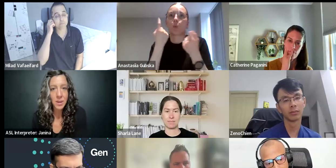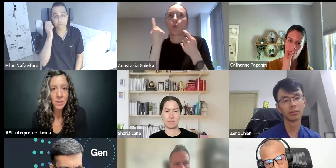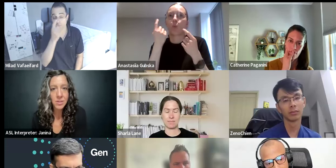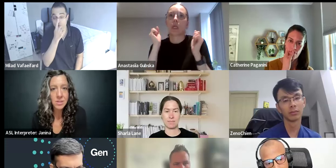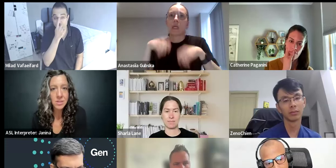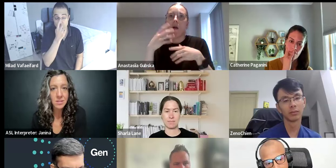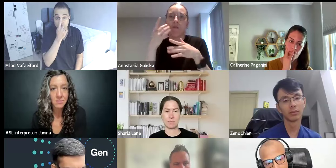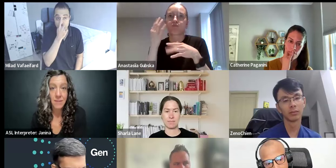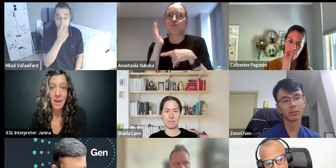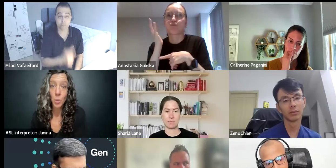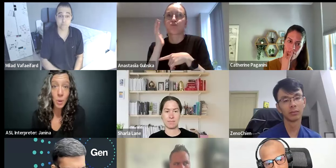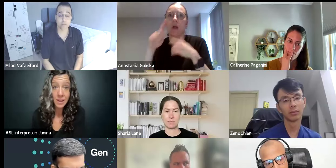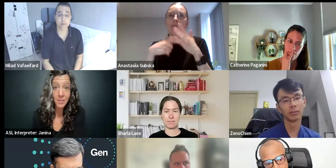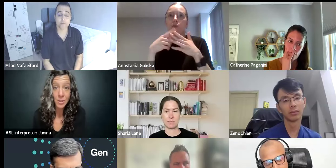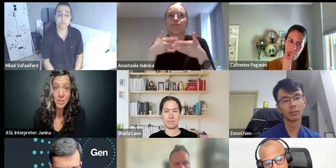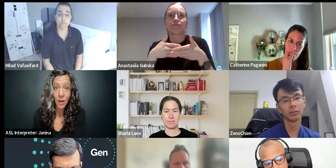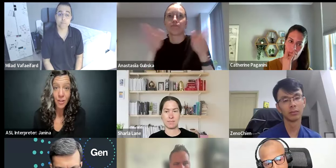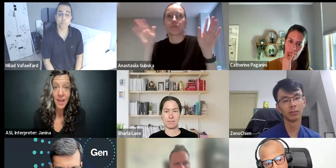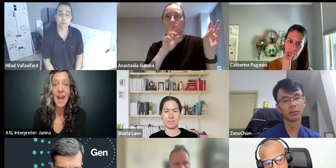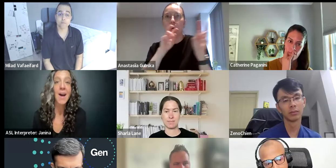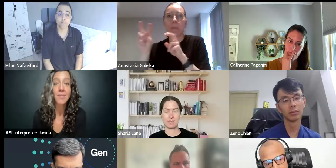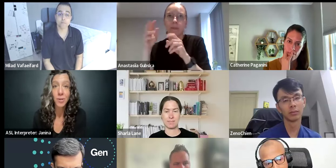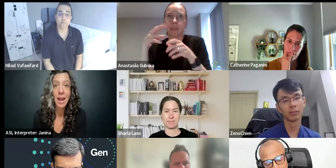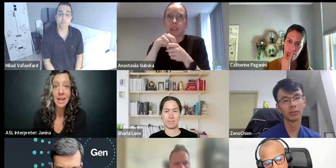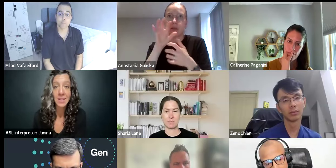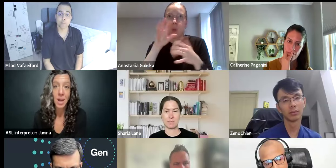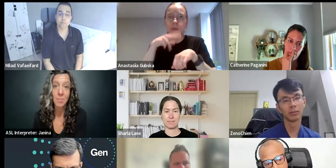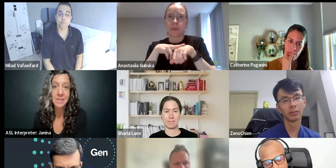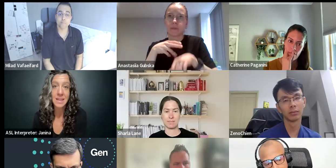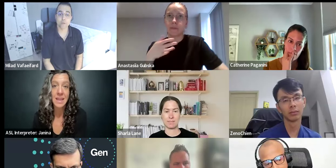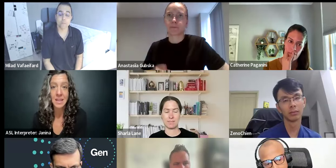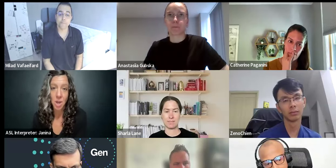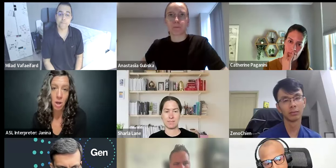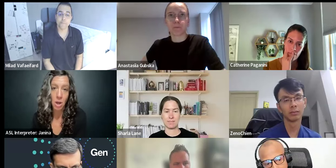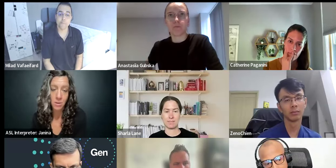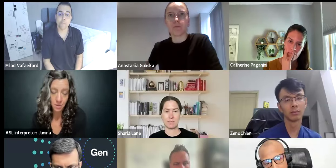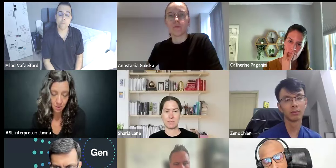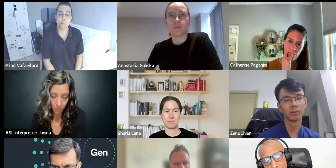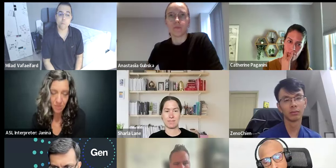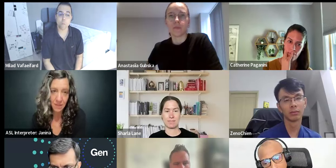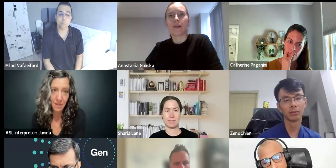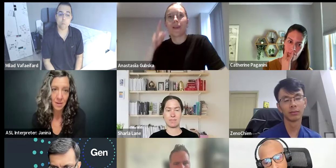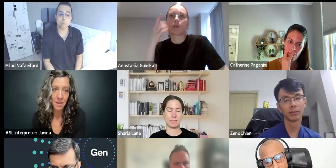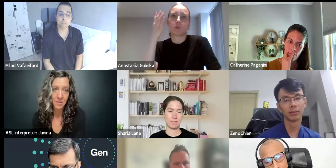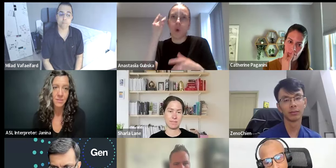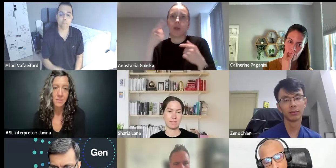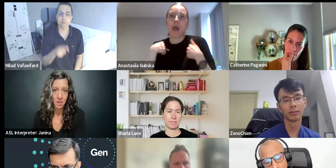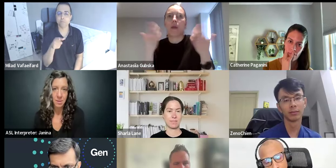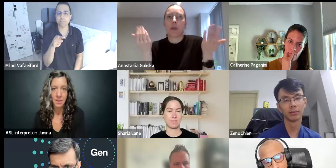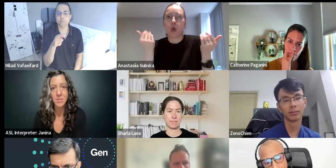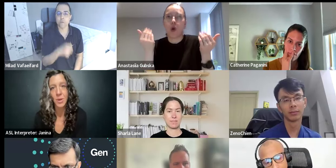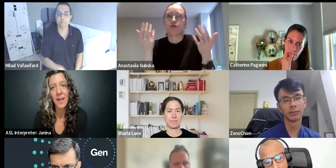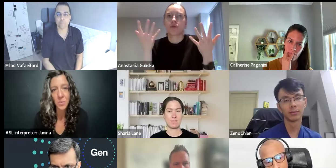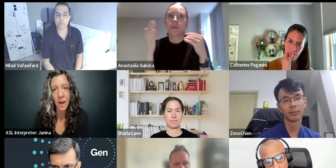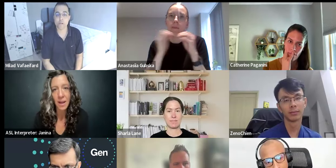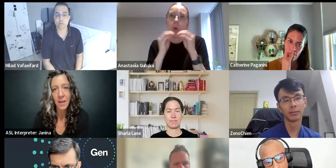find speakers that are willing, first of all, that have a variety of topics that they can talk on within the cloud native